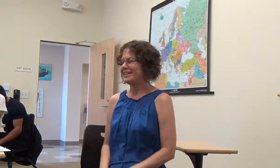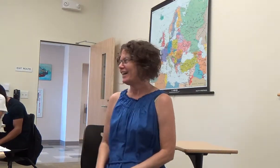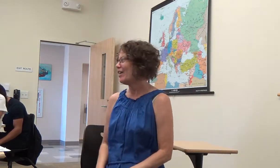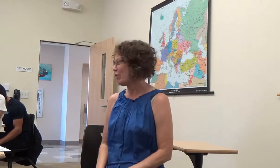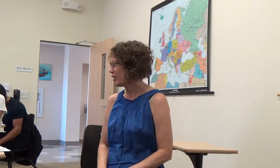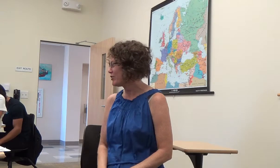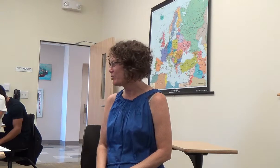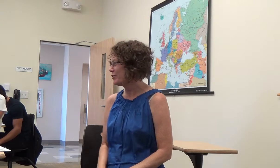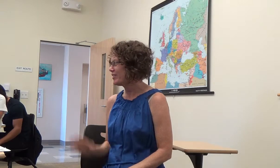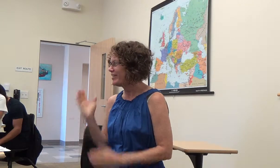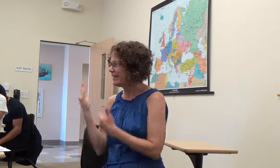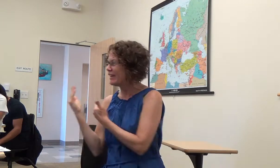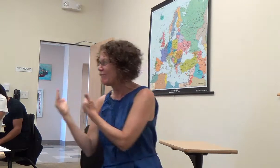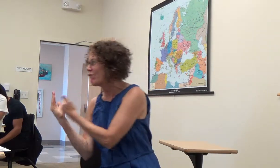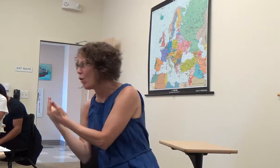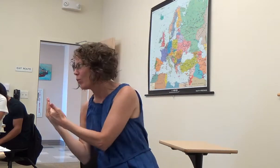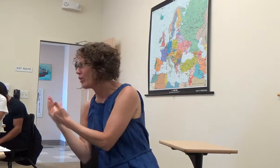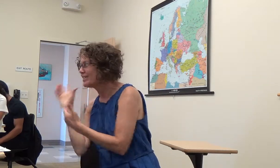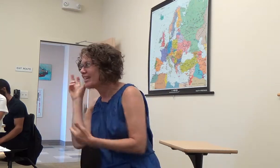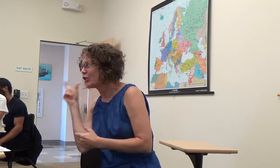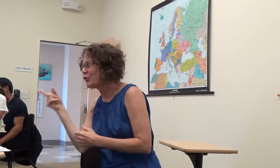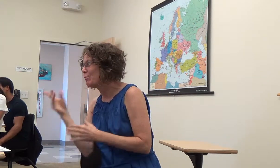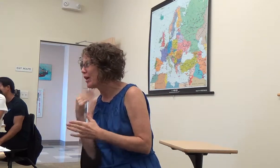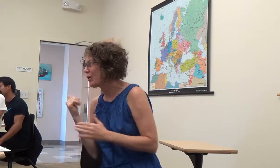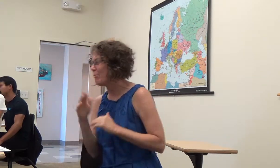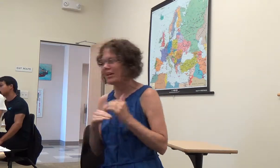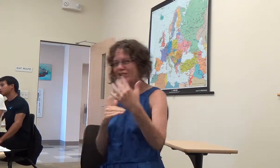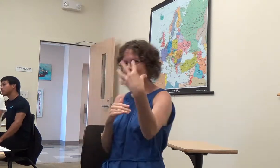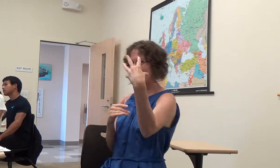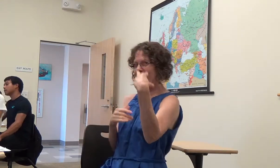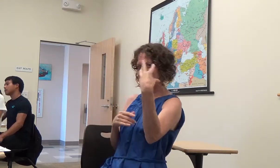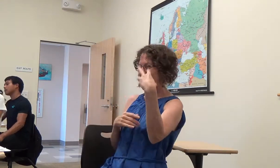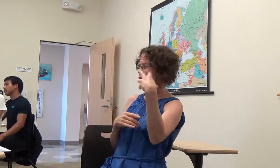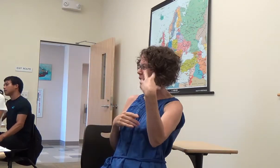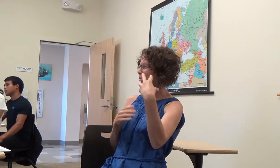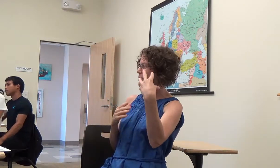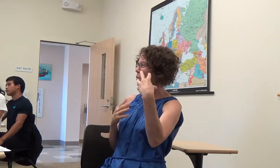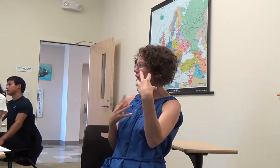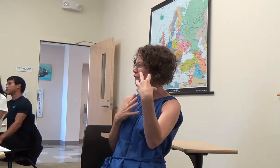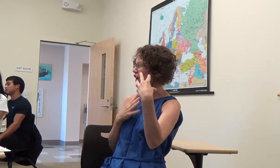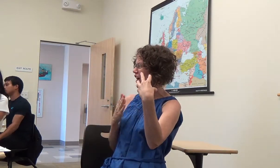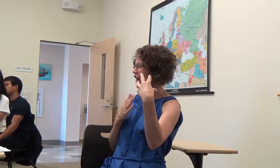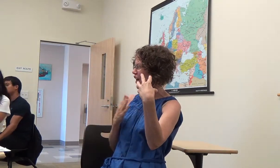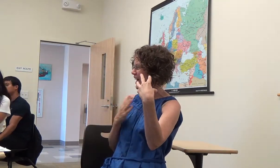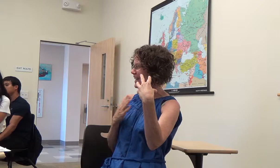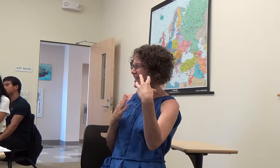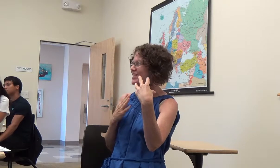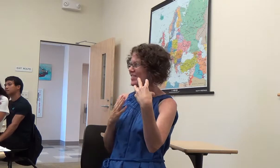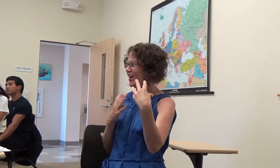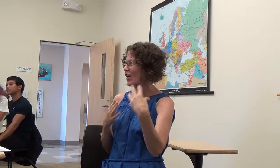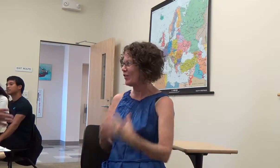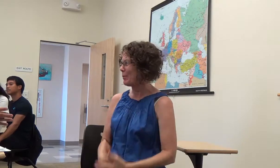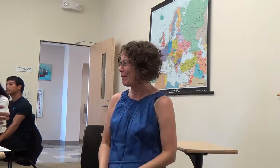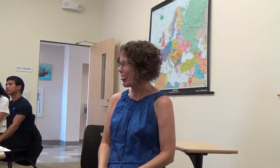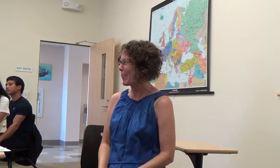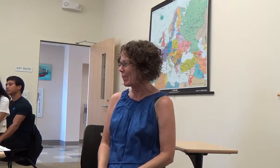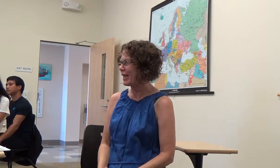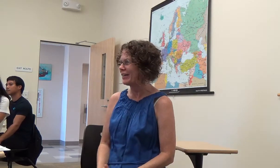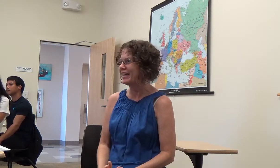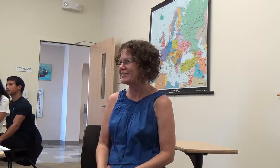I wanted to move forward and hear you better, but she's taking me way over here. Yes, I was speaking to you.